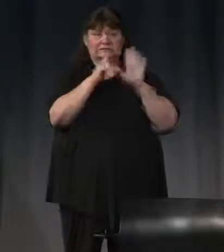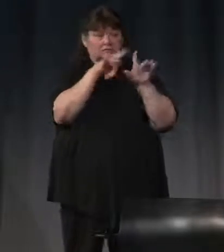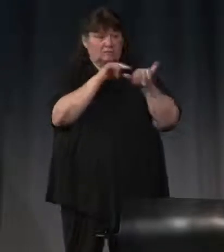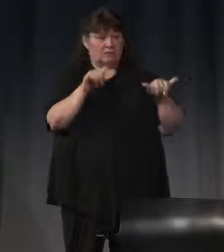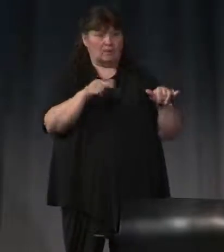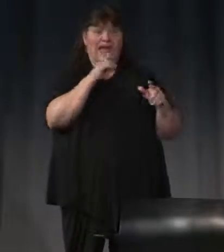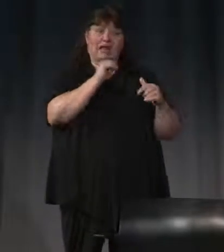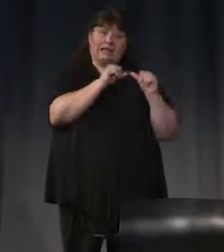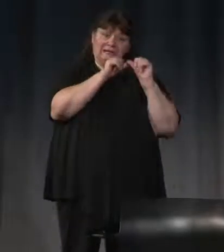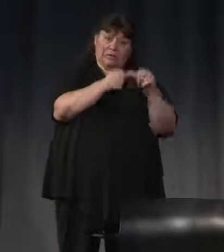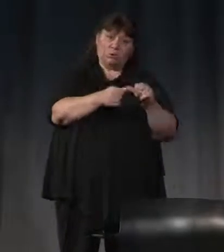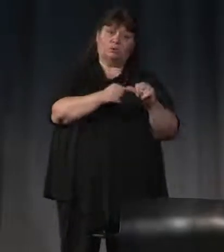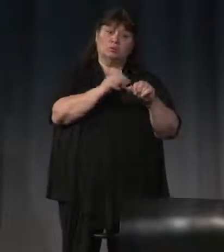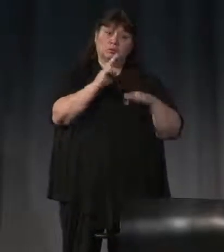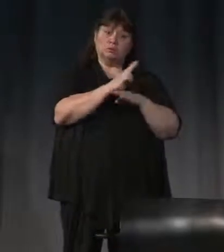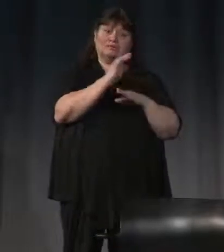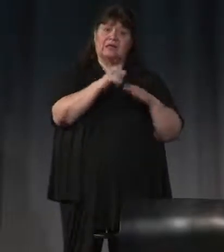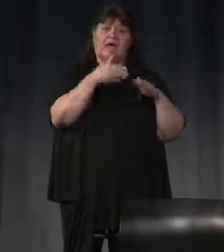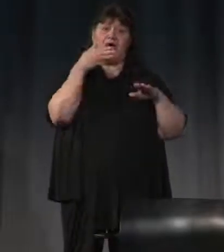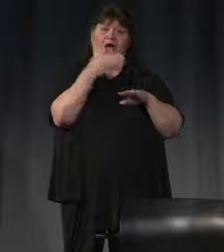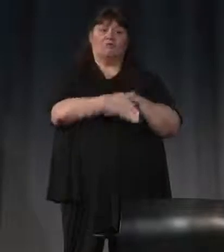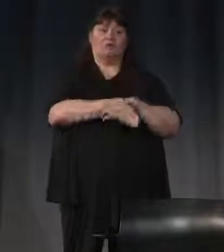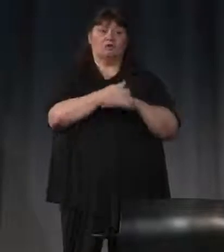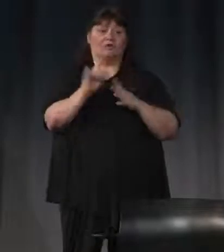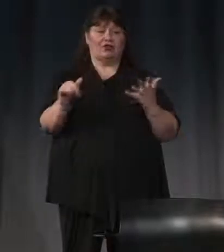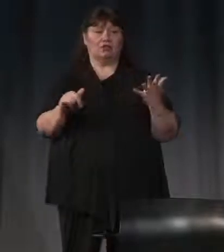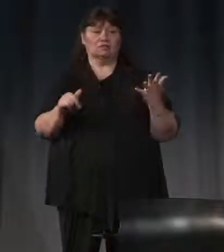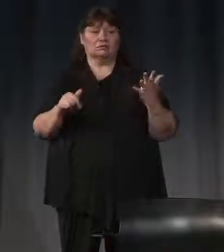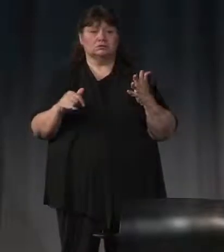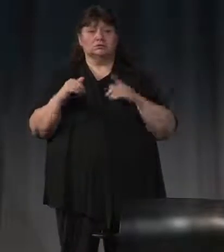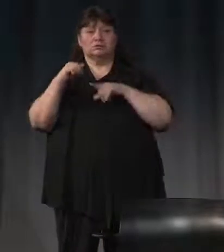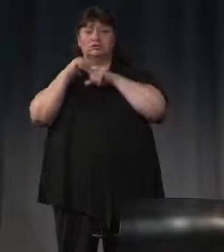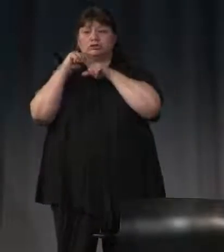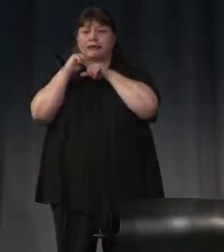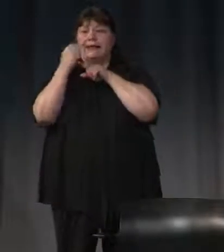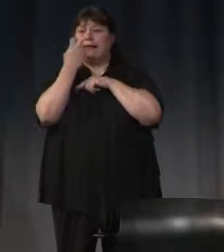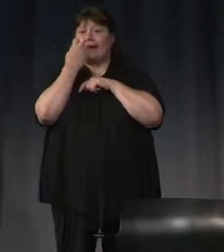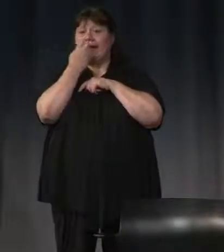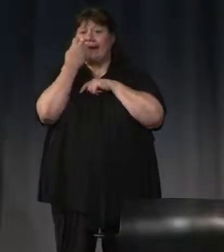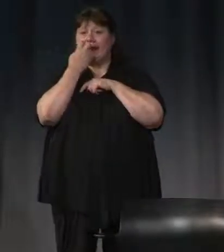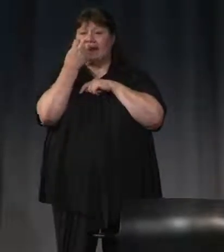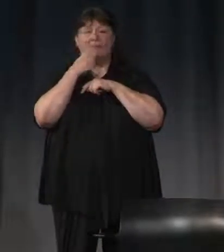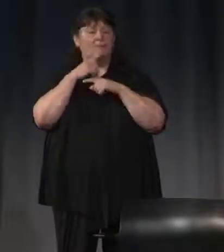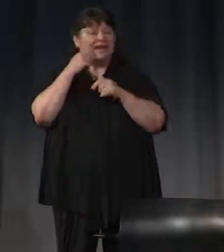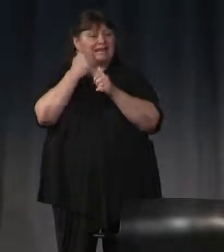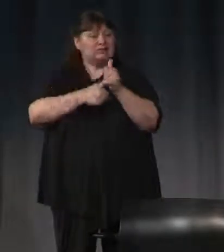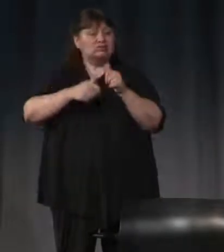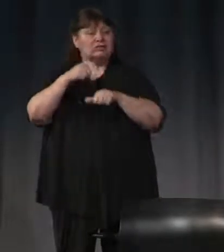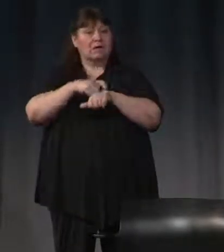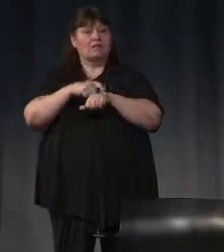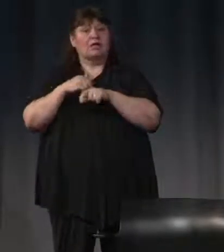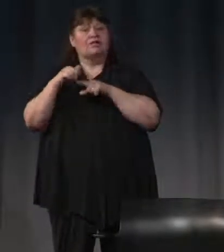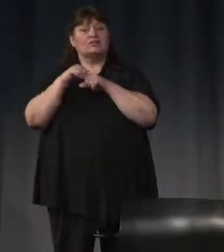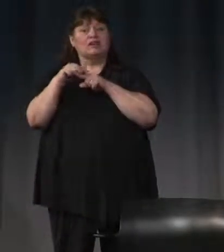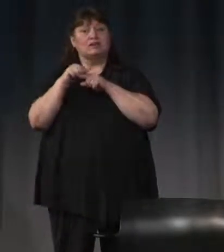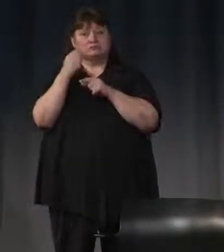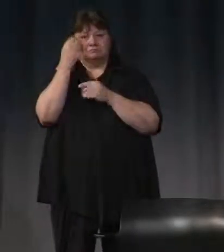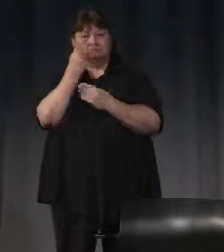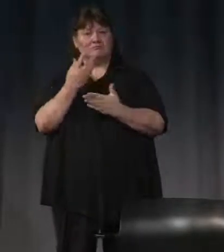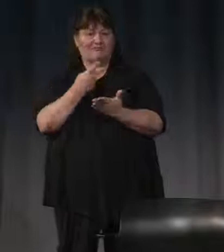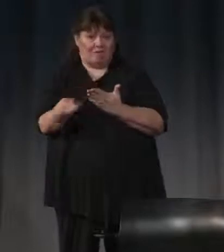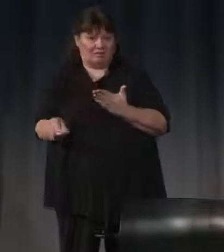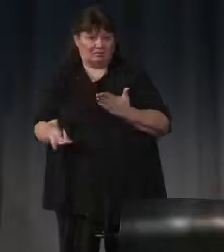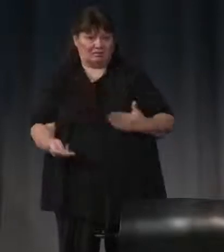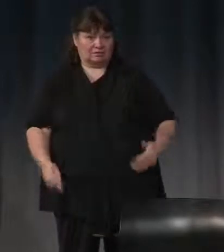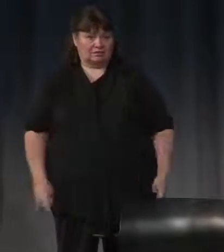time and continued to do so after their maybe 6-month period of training with Bell. And in every case, the training completely failed.